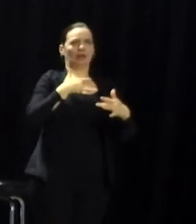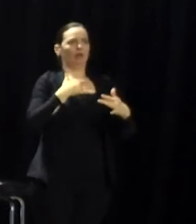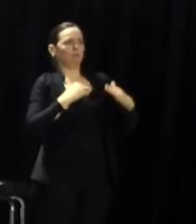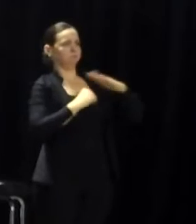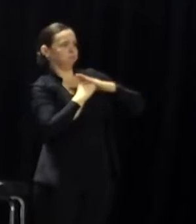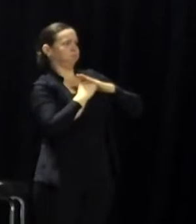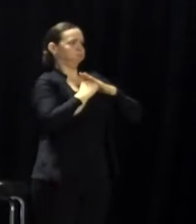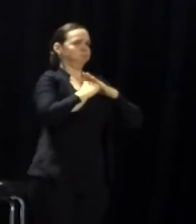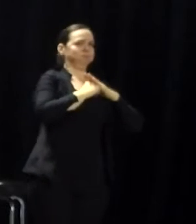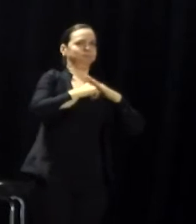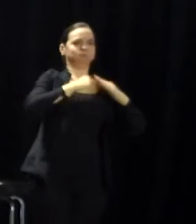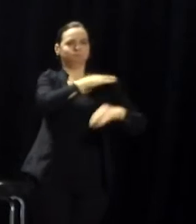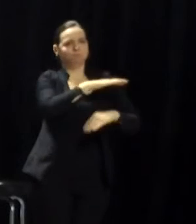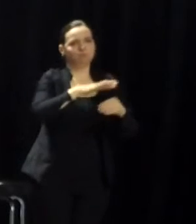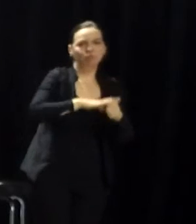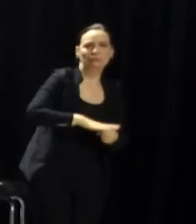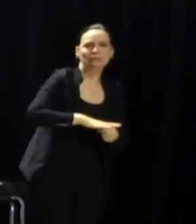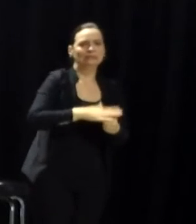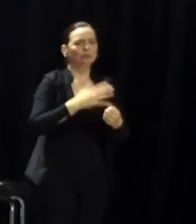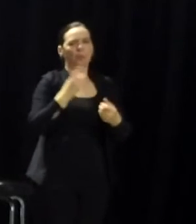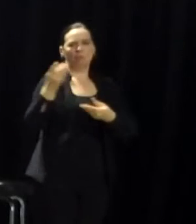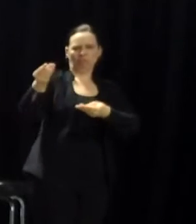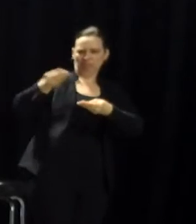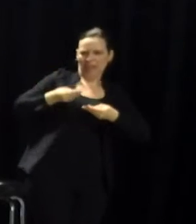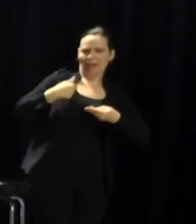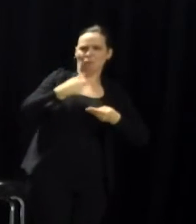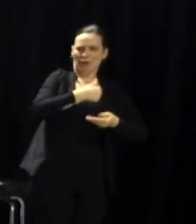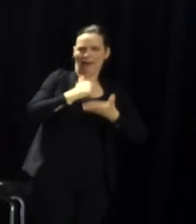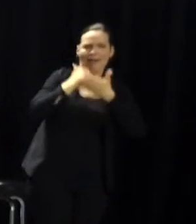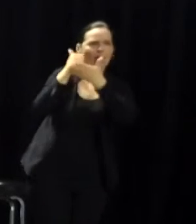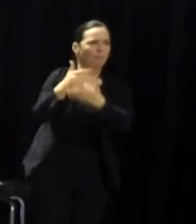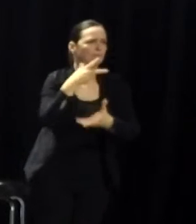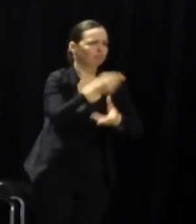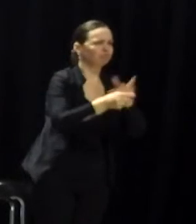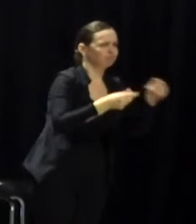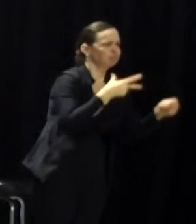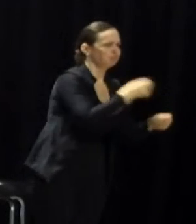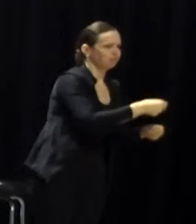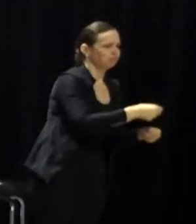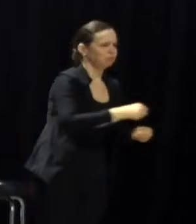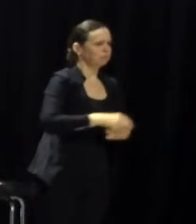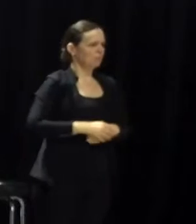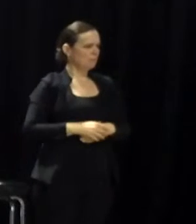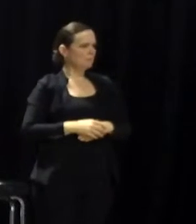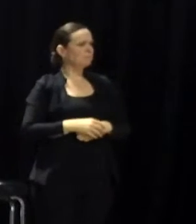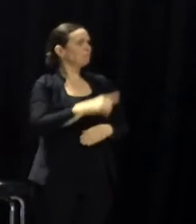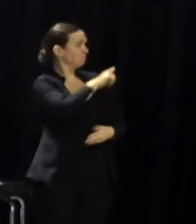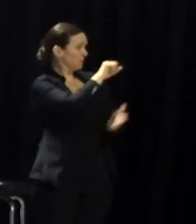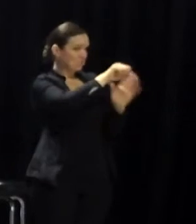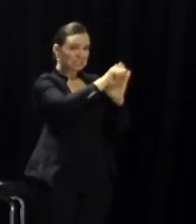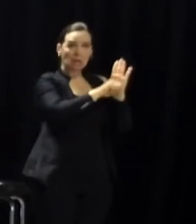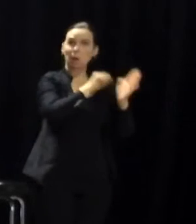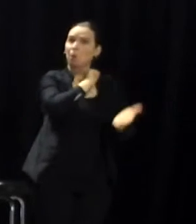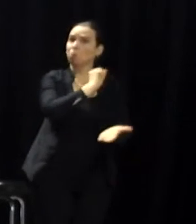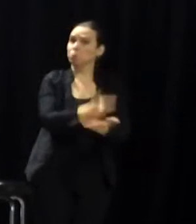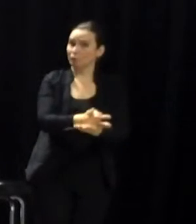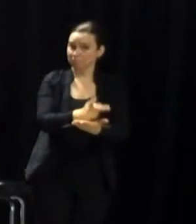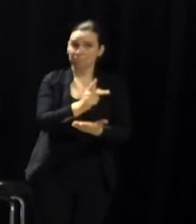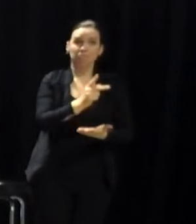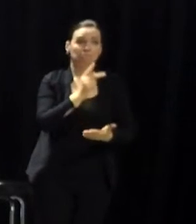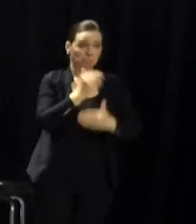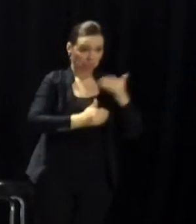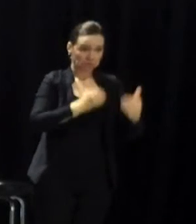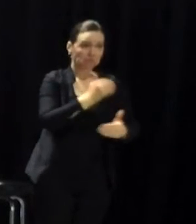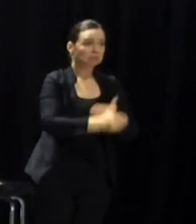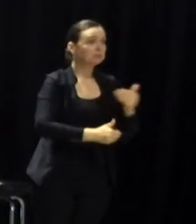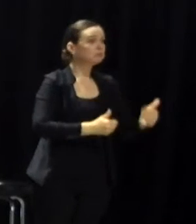you. And the state approved that. So this week, at some point, we'll get vaccine from the state directly, where it's in our control,